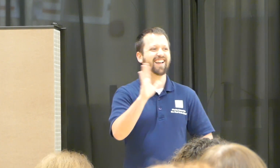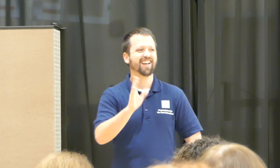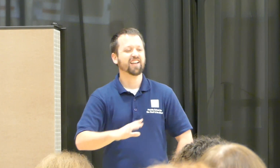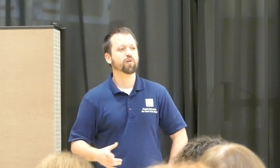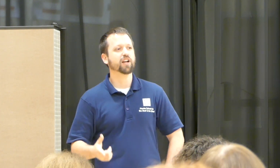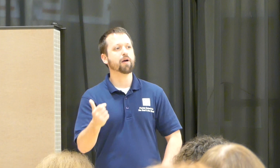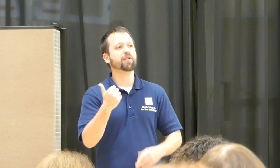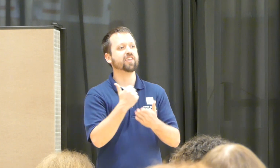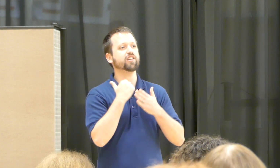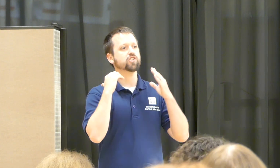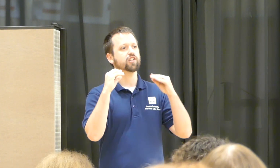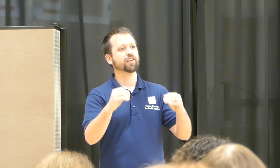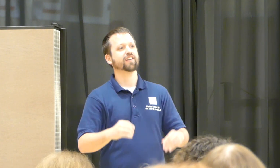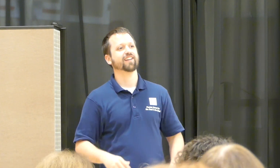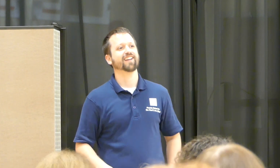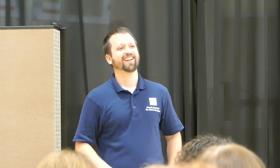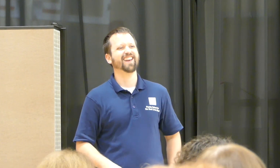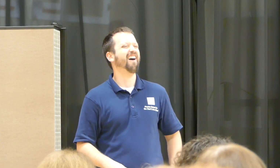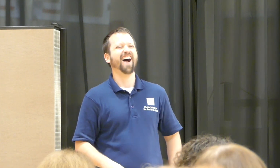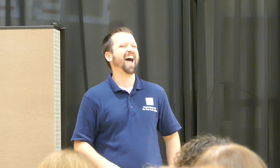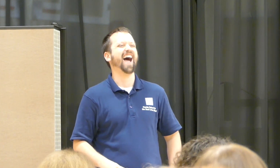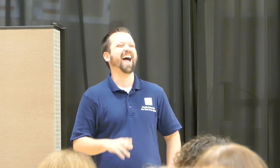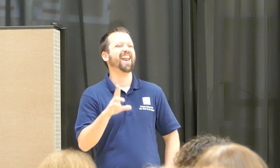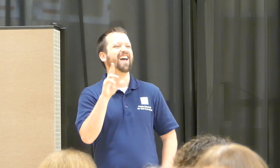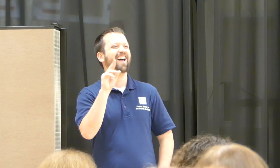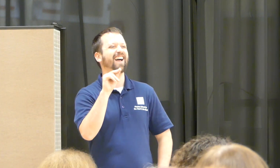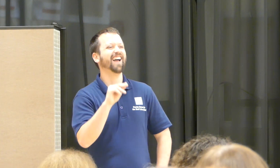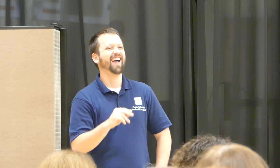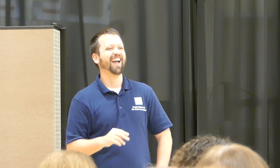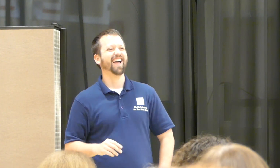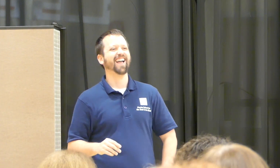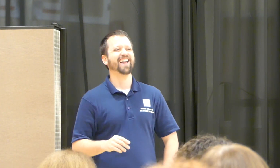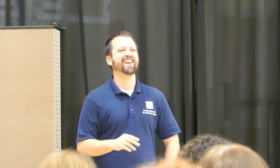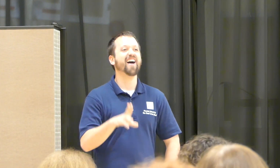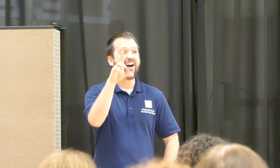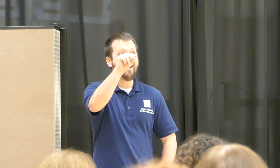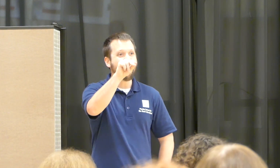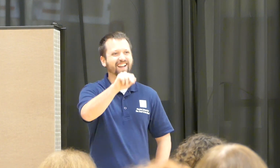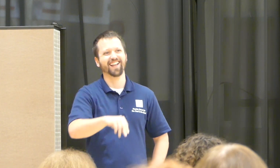You want to come help me teach? I don't know sign language. No?